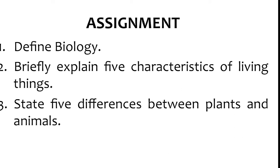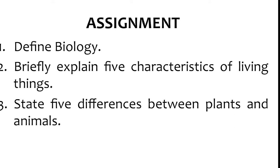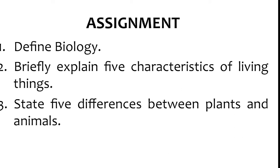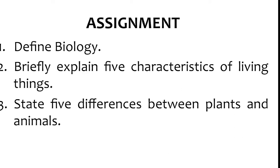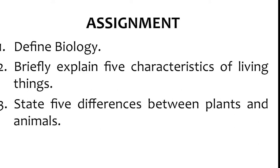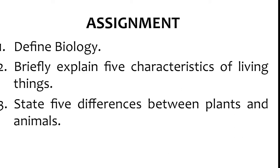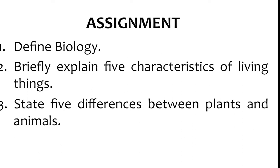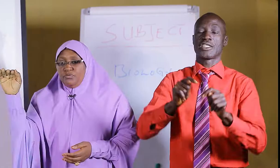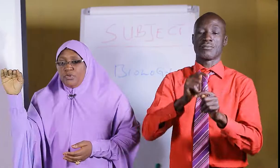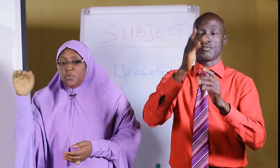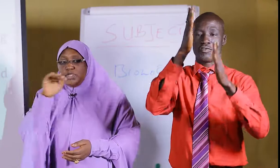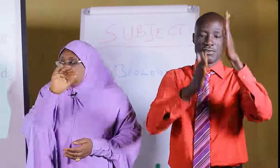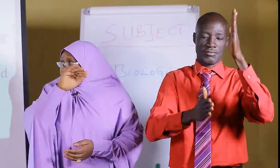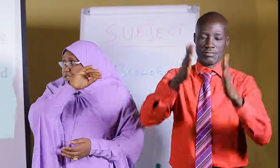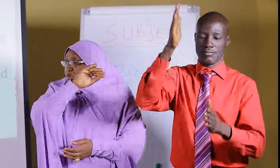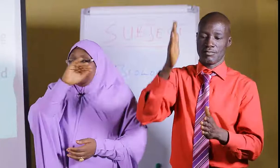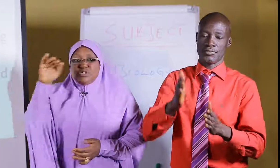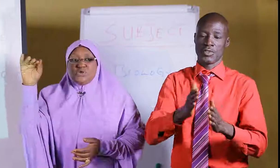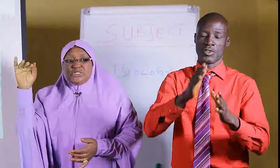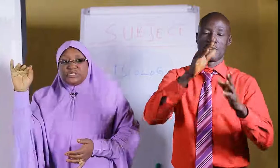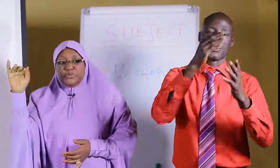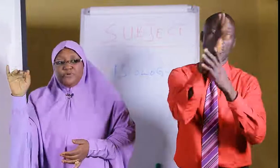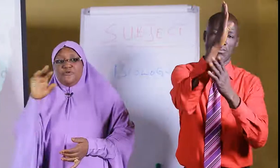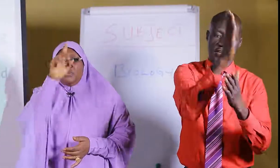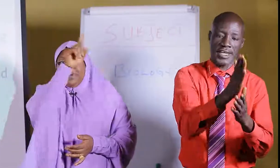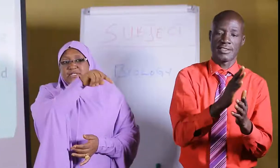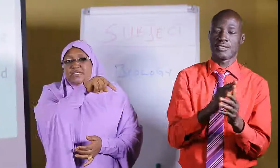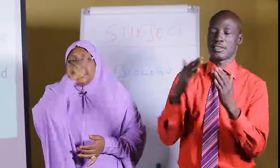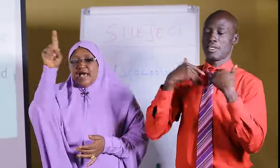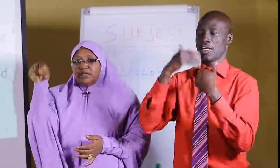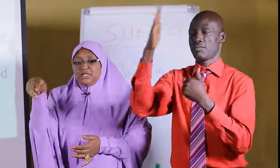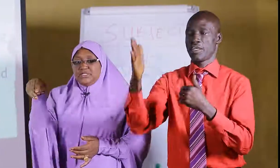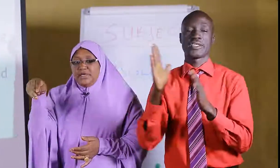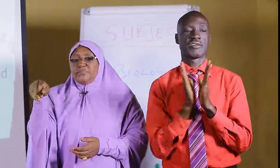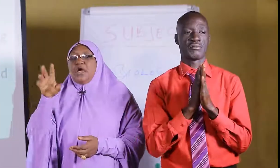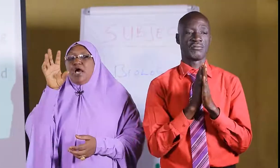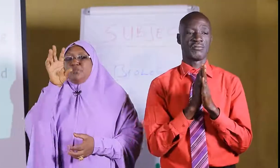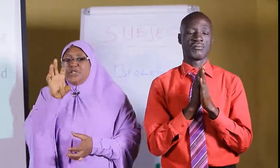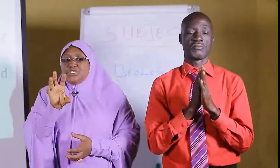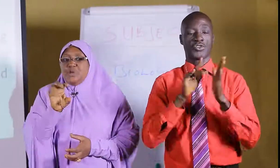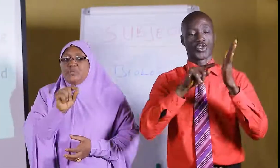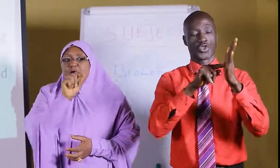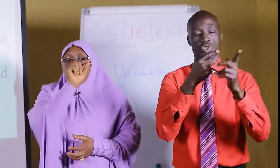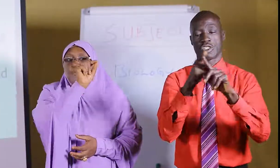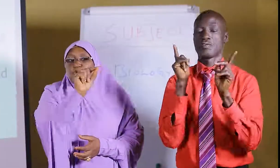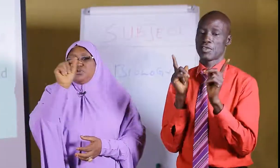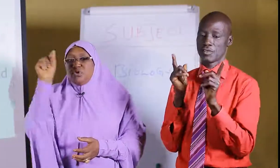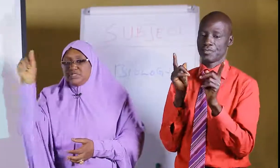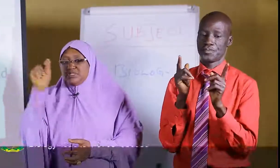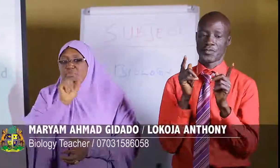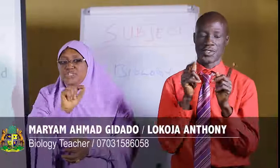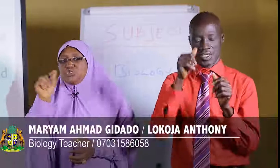put it in table form. When we put it on table form, plants here, animals here. And please remember, your